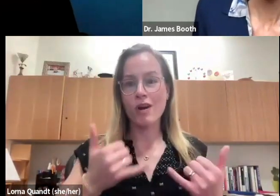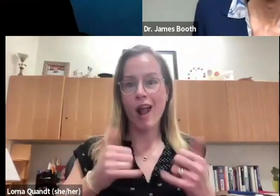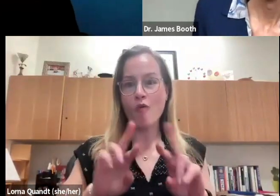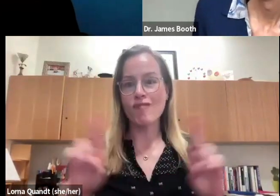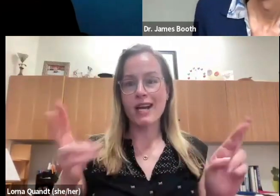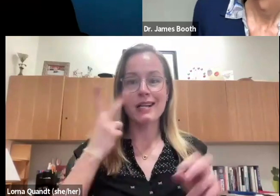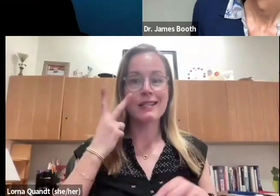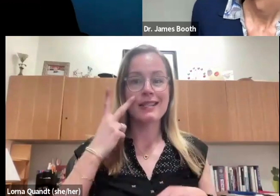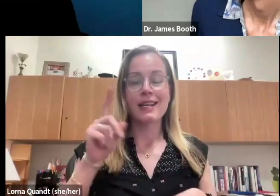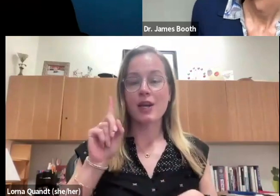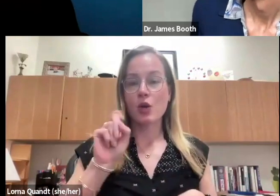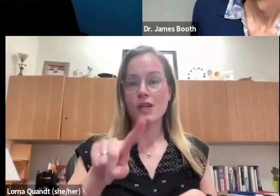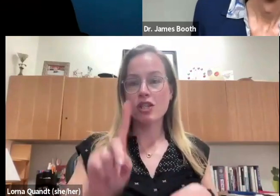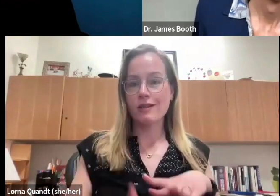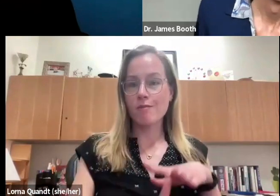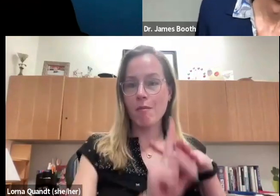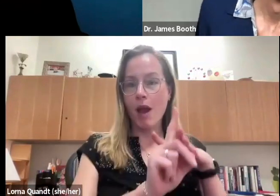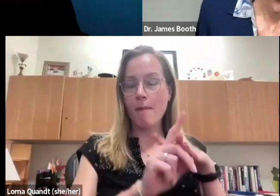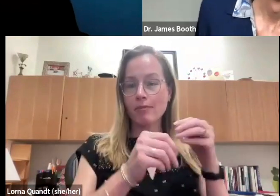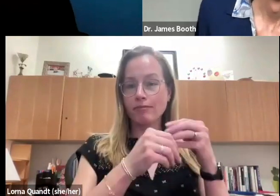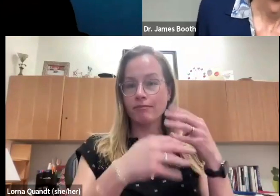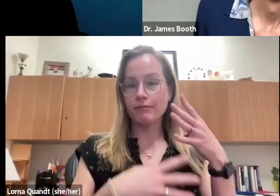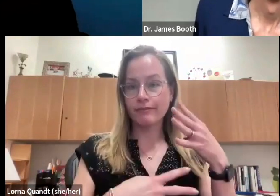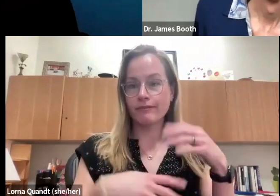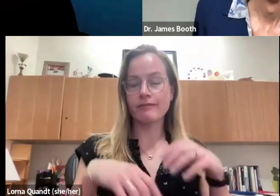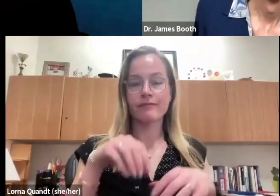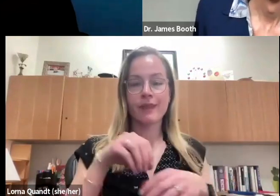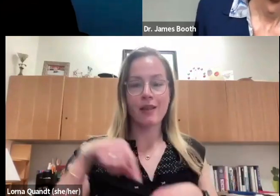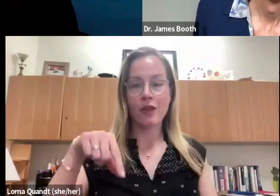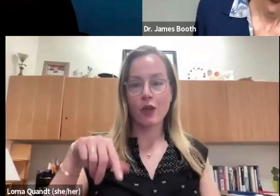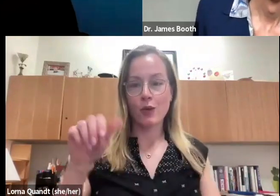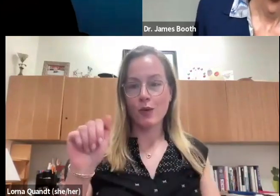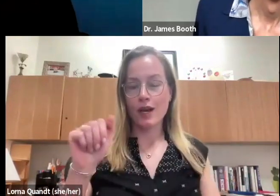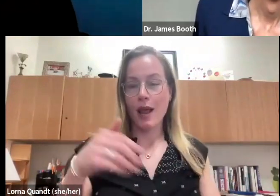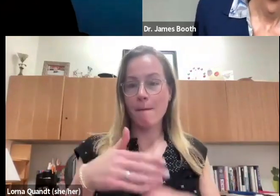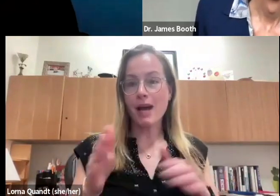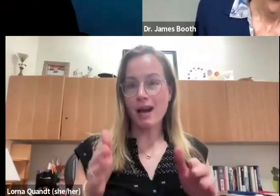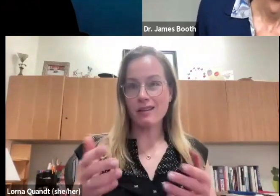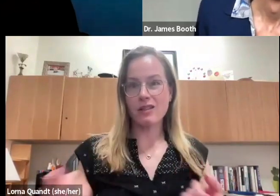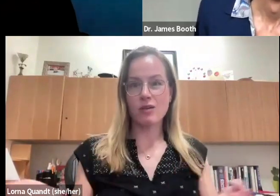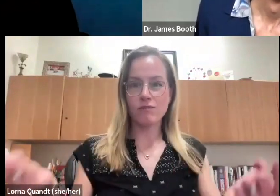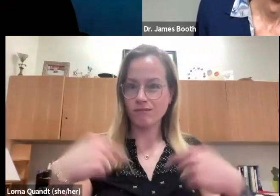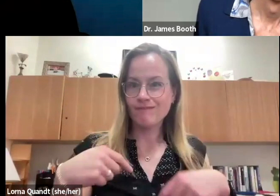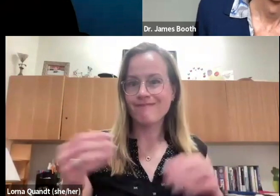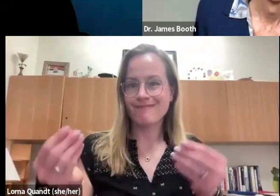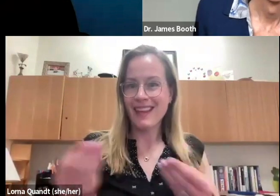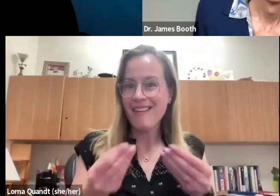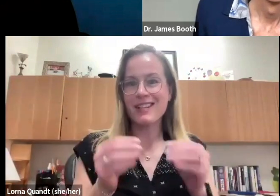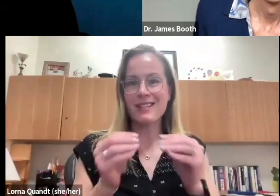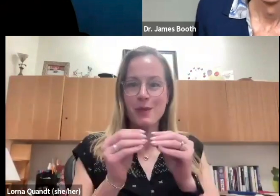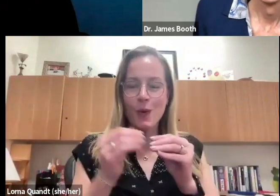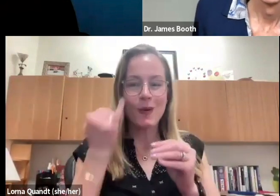work. We are now ready. There are a few questions that are in our Q&A box.